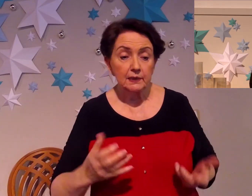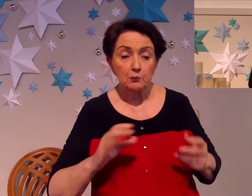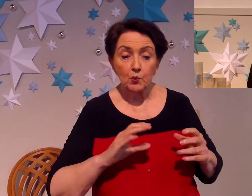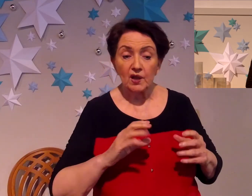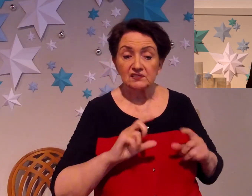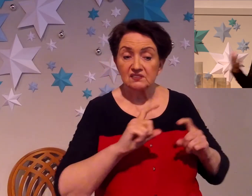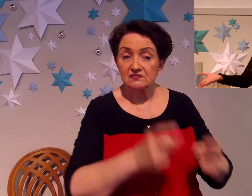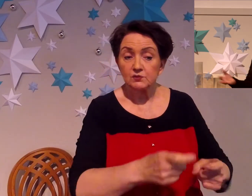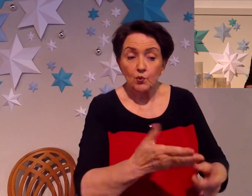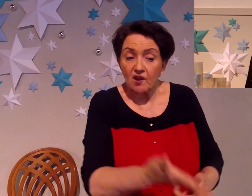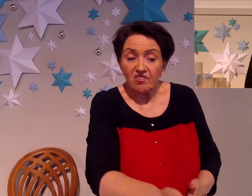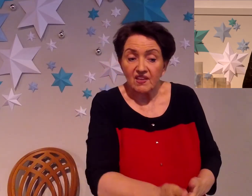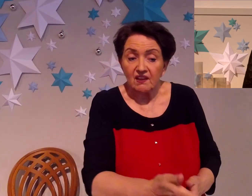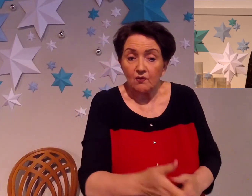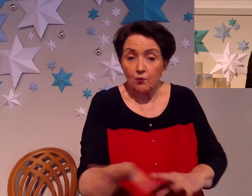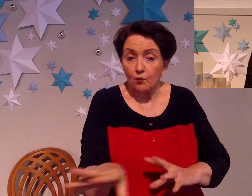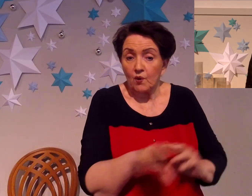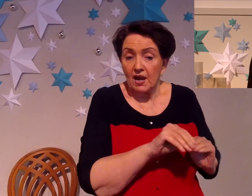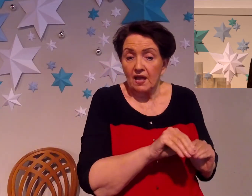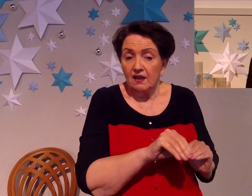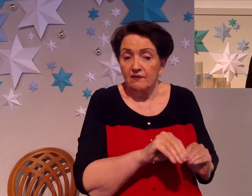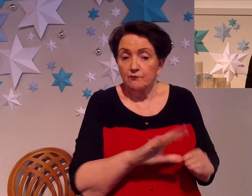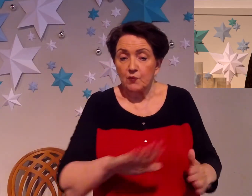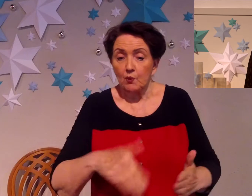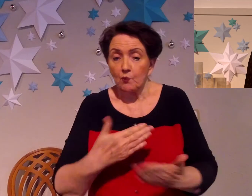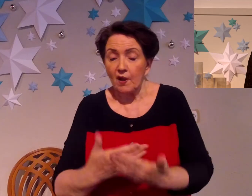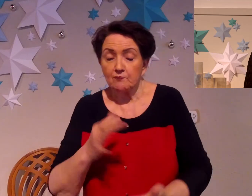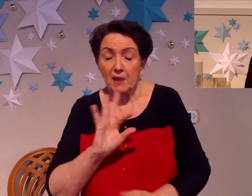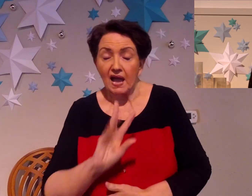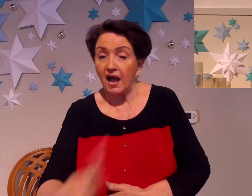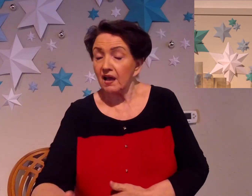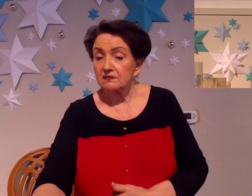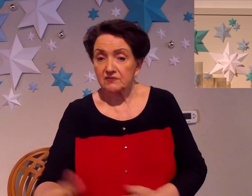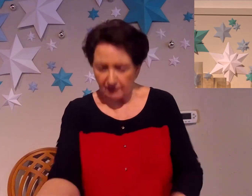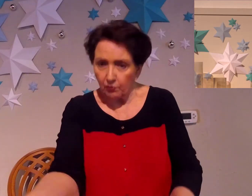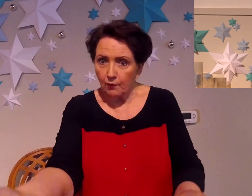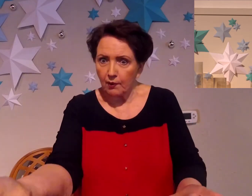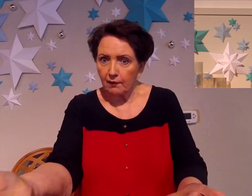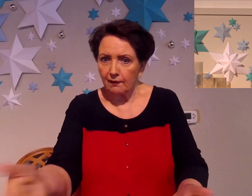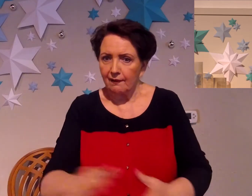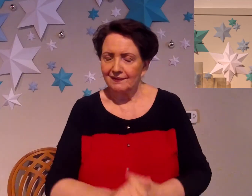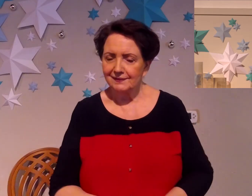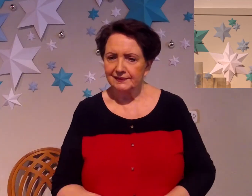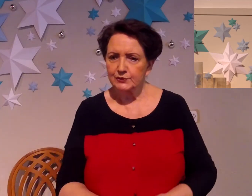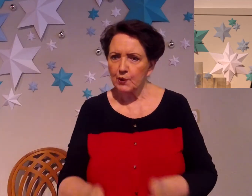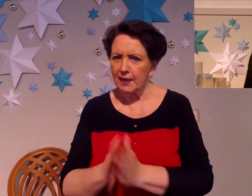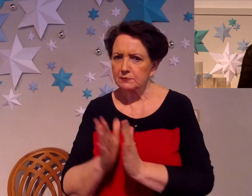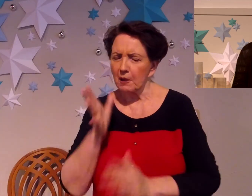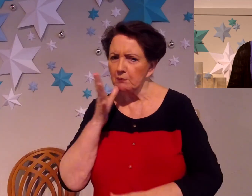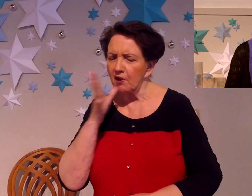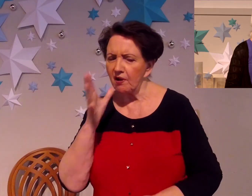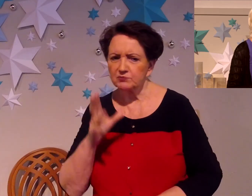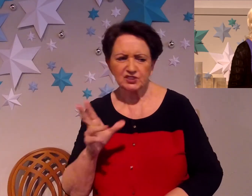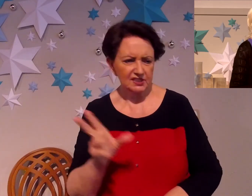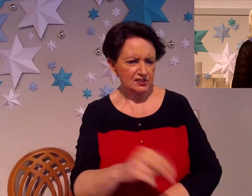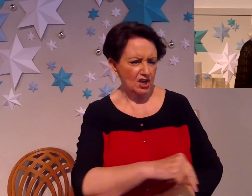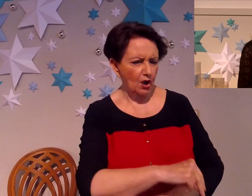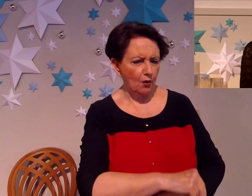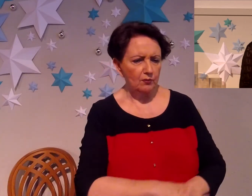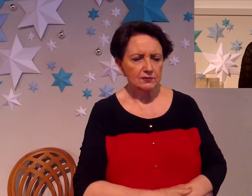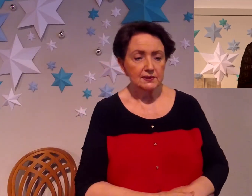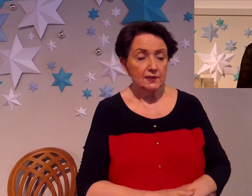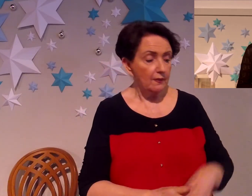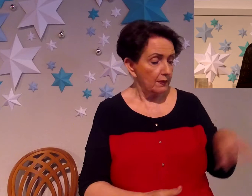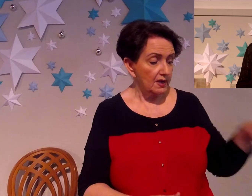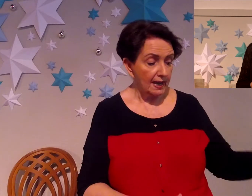when we left, and they were there when we arrived back home again. He asked my mother, who said no, she didn't bring them. He asked the neighbor, who